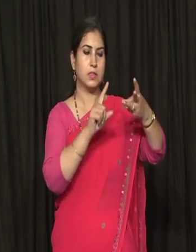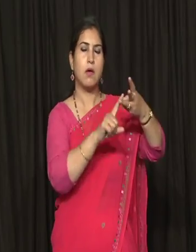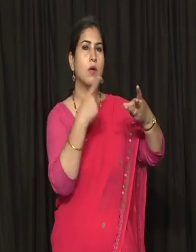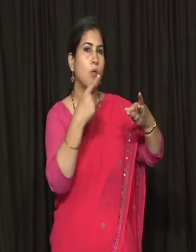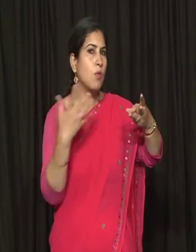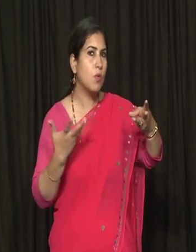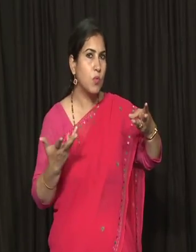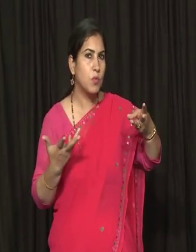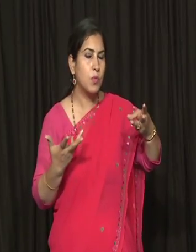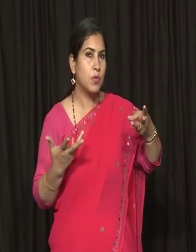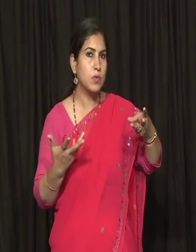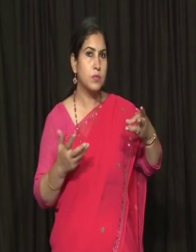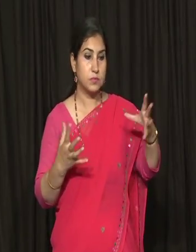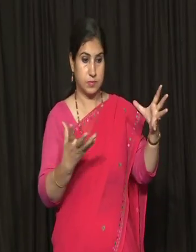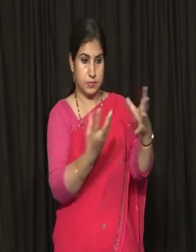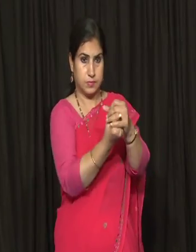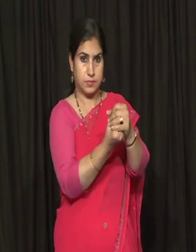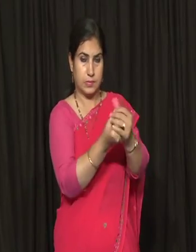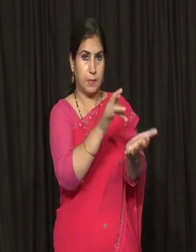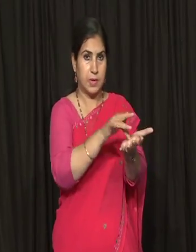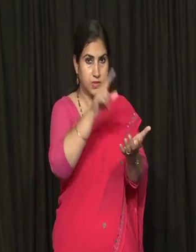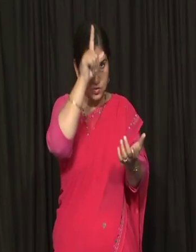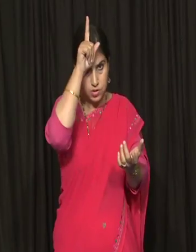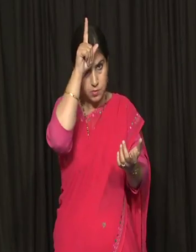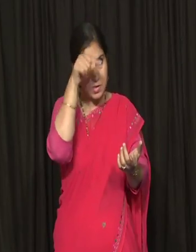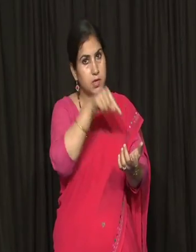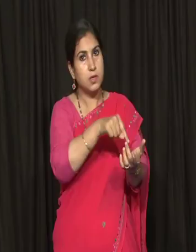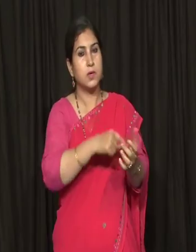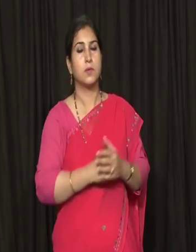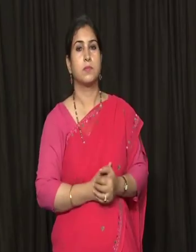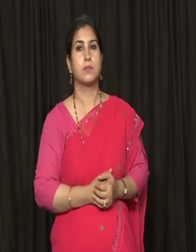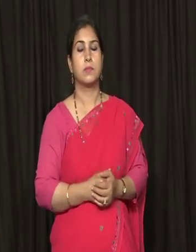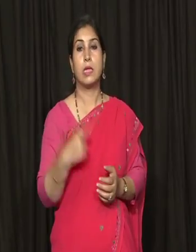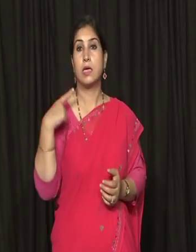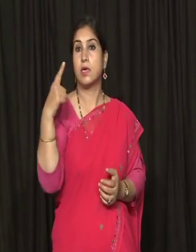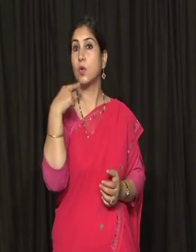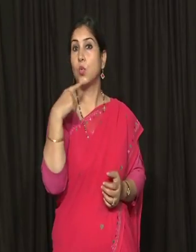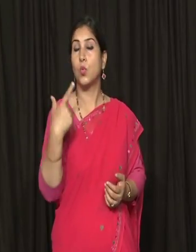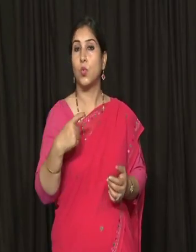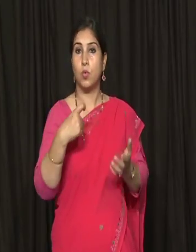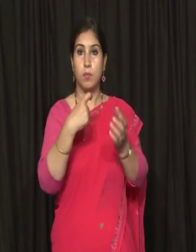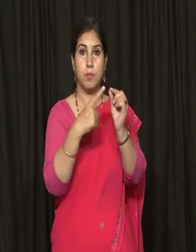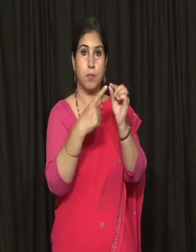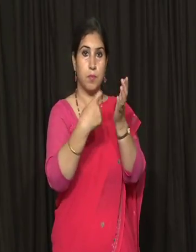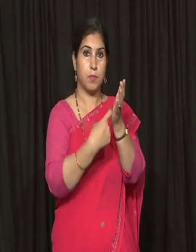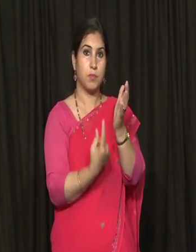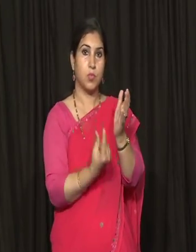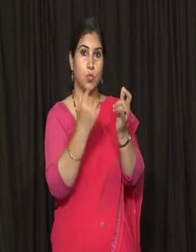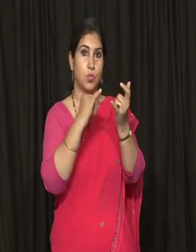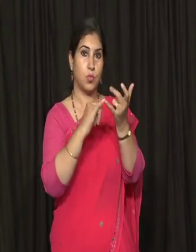Third, we discussed about the unification of Germany under the king of Prussia, Kaiser